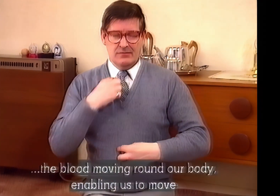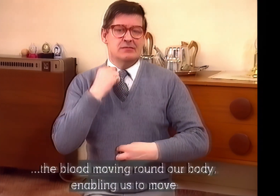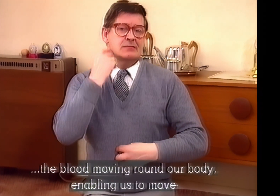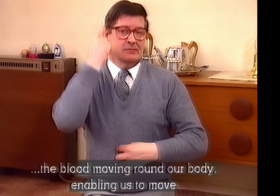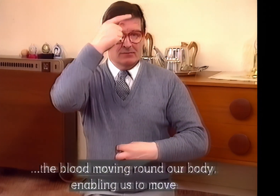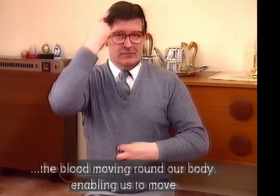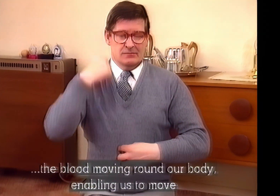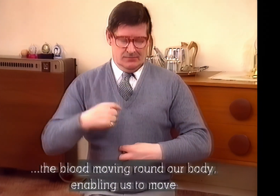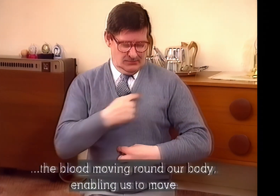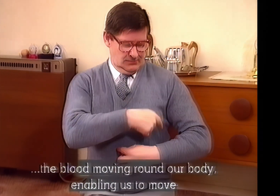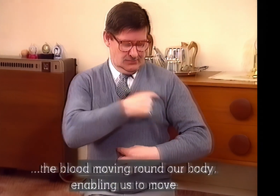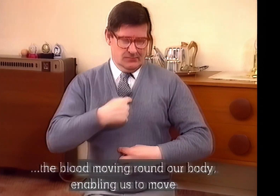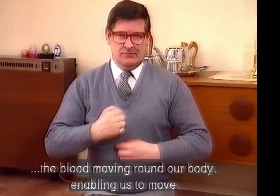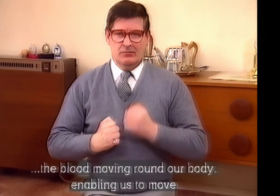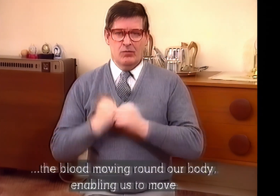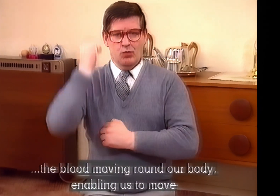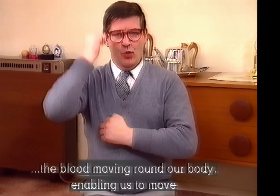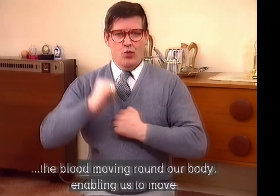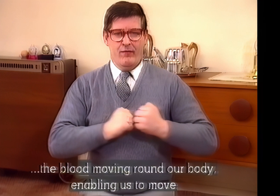blood moving around our body, enabling us to move.